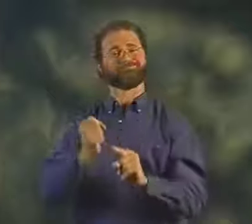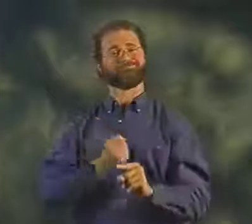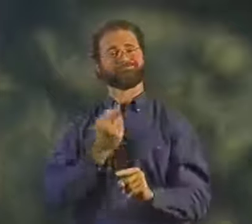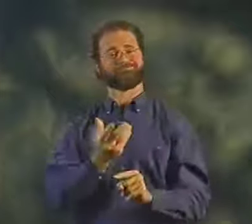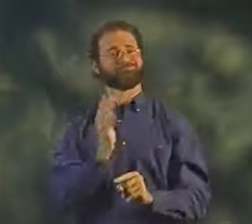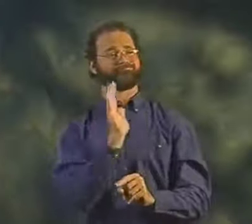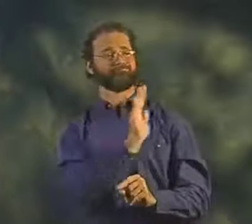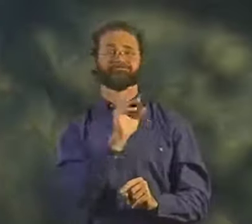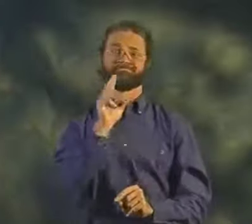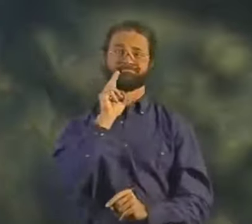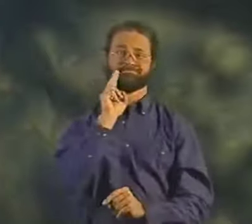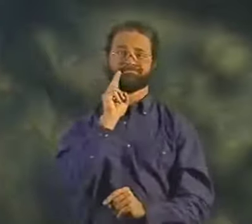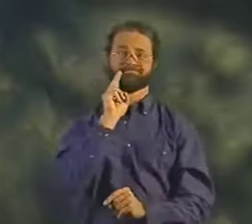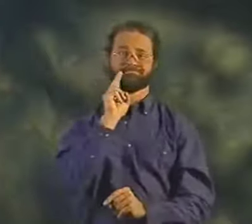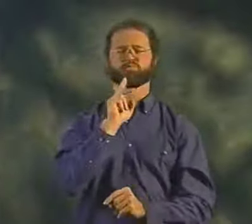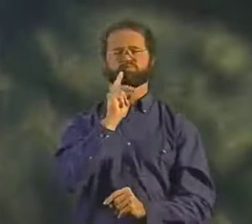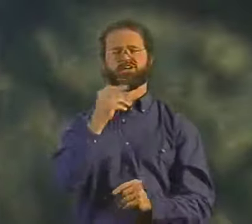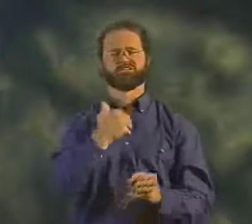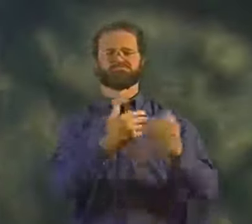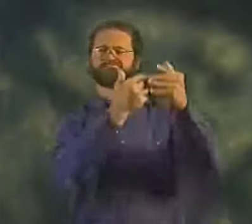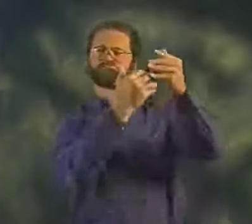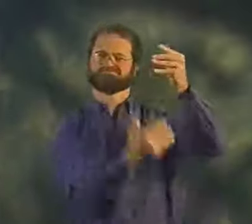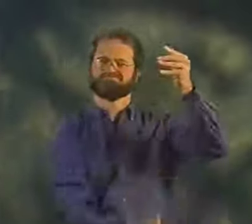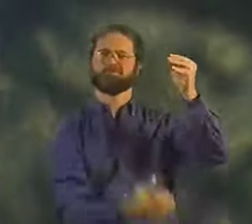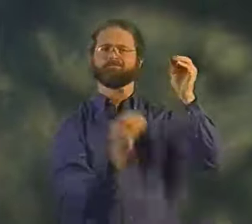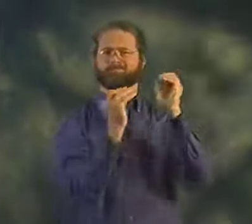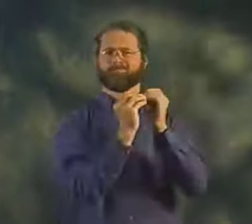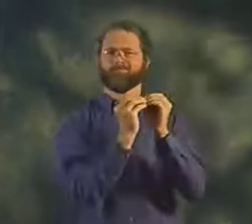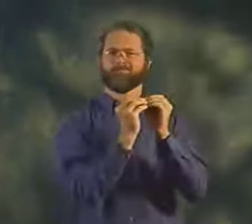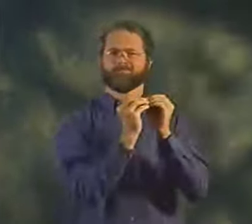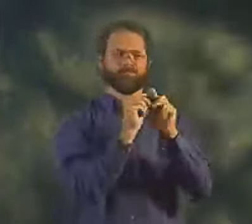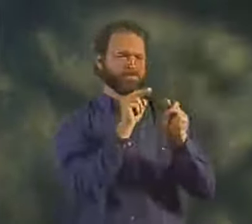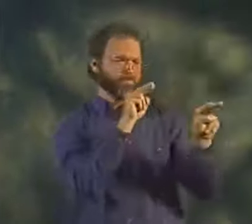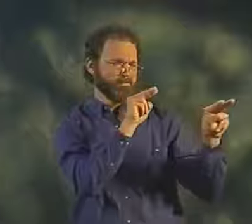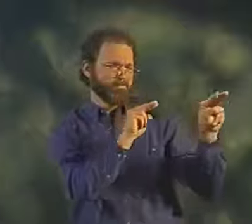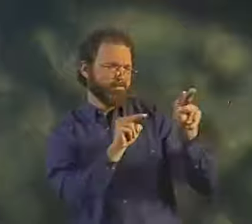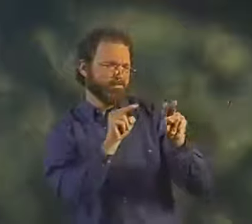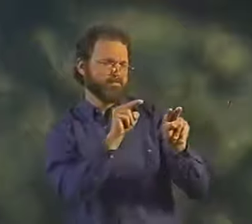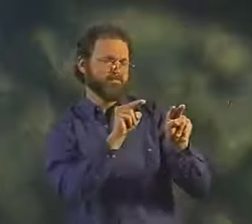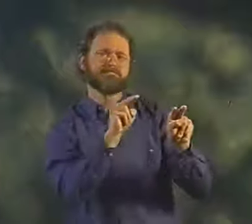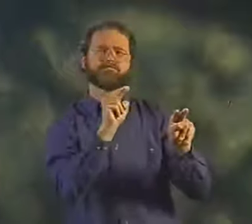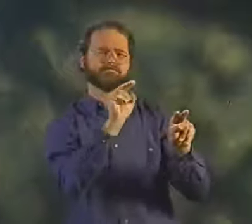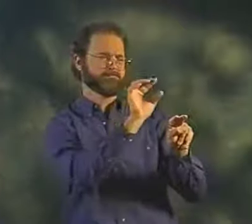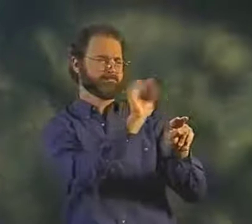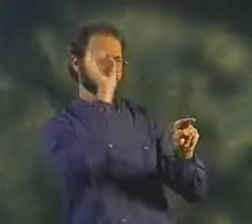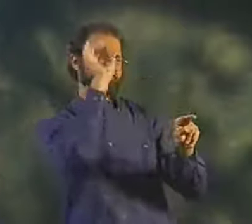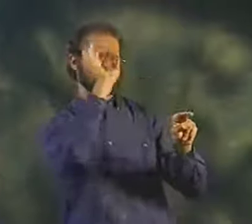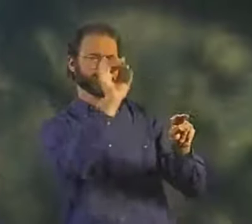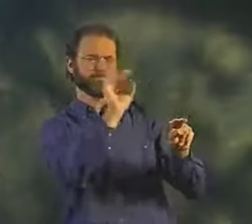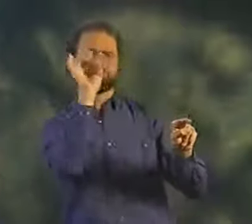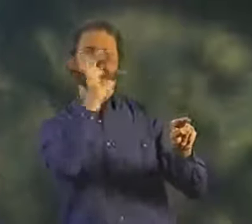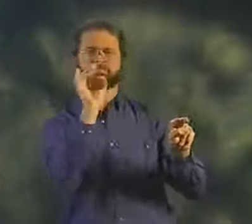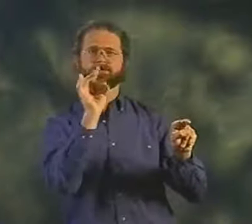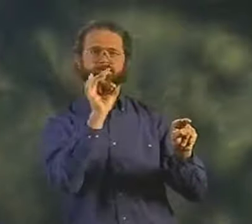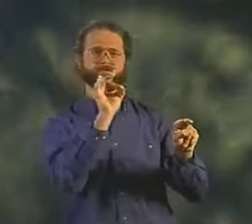As I explained, this program features 21 different works by Clayton Valli.